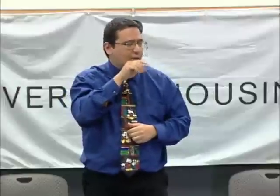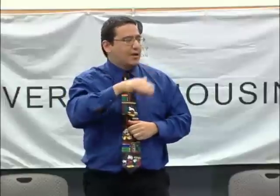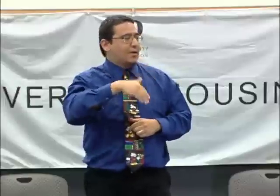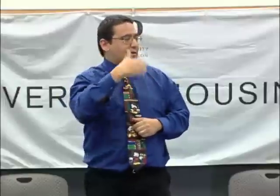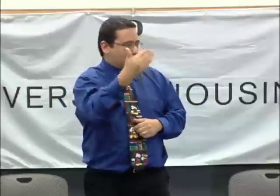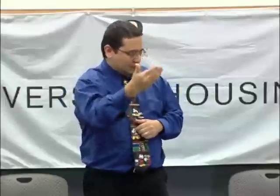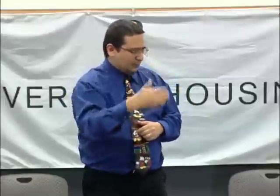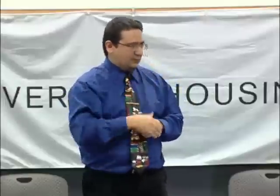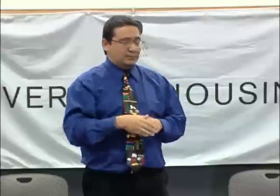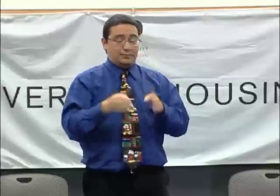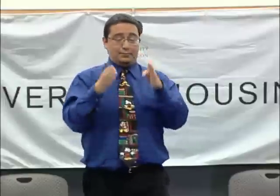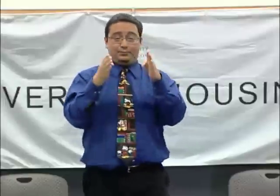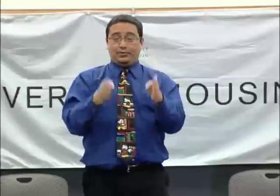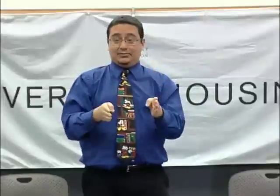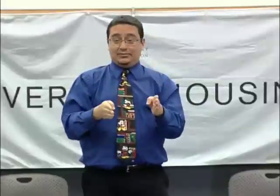You will see birds and so on.